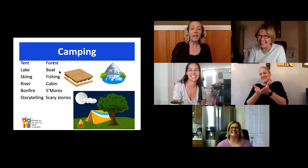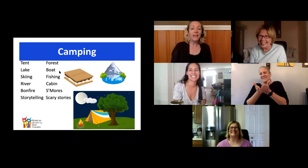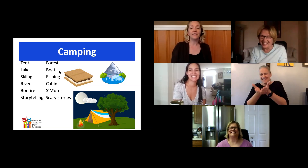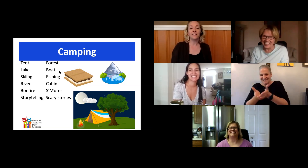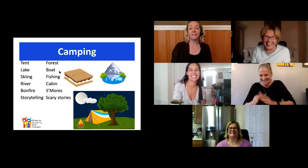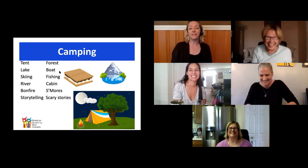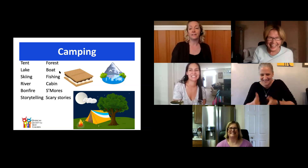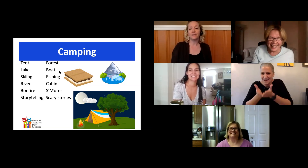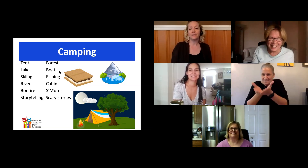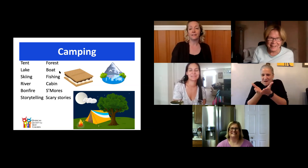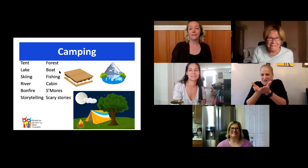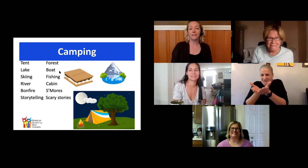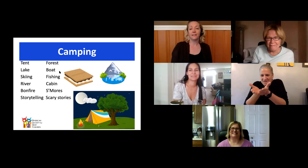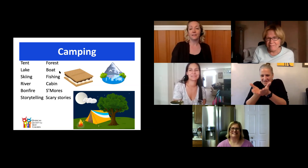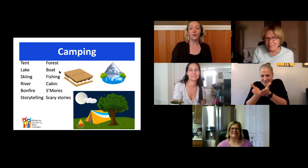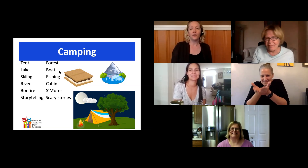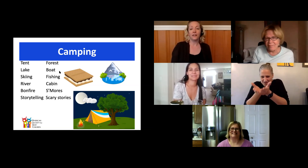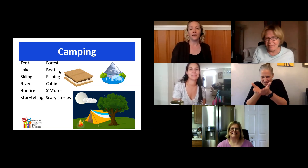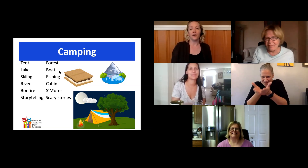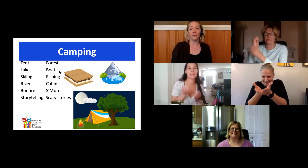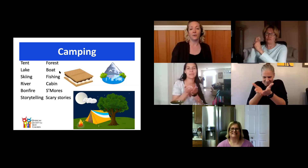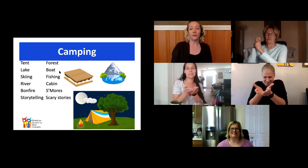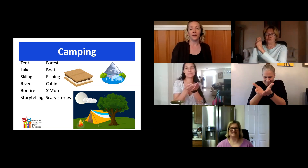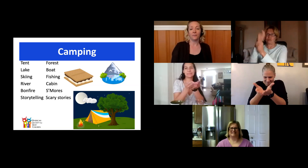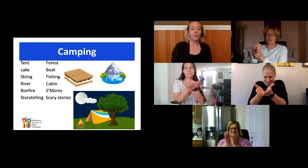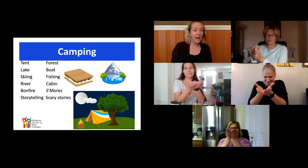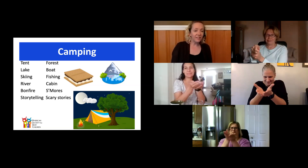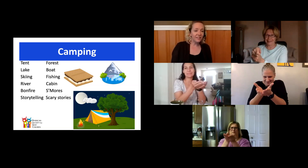go. Okay. Next, boat.